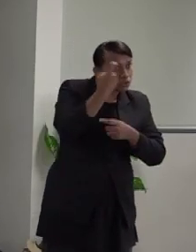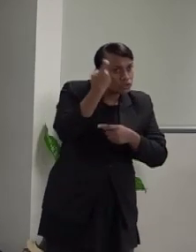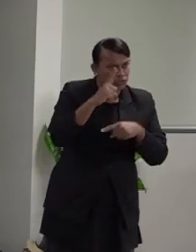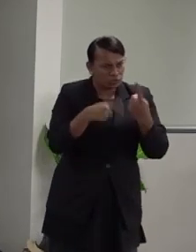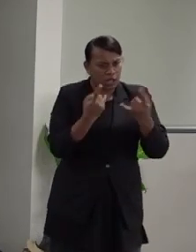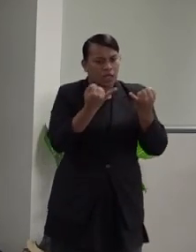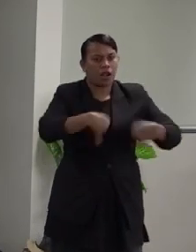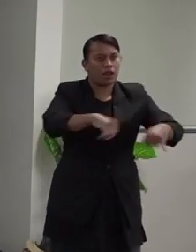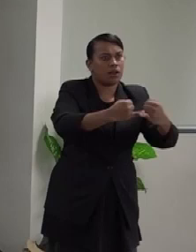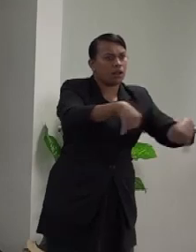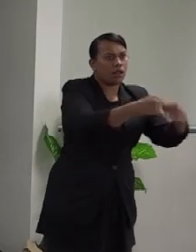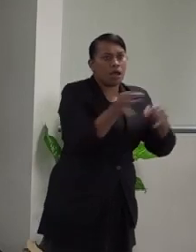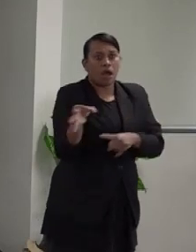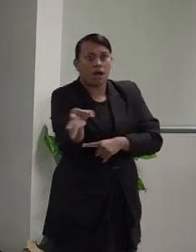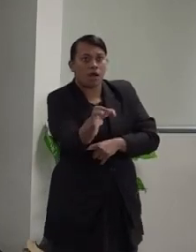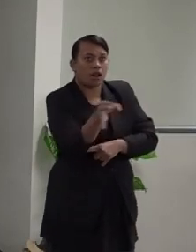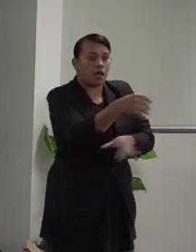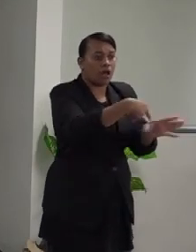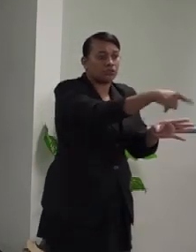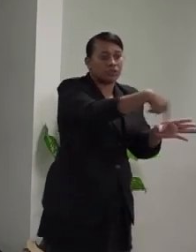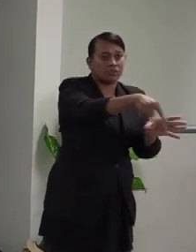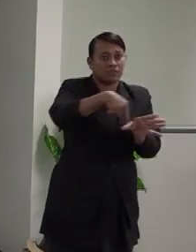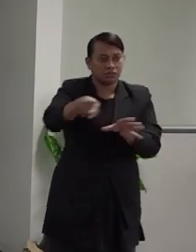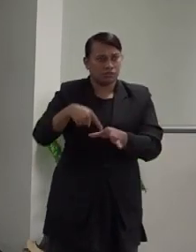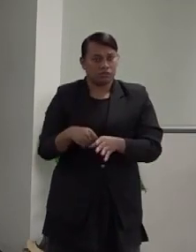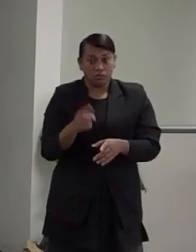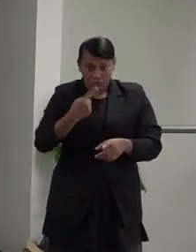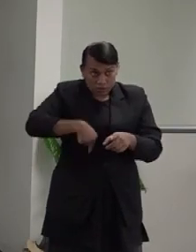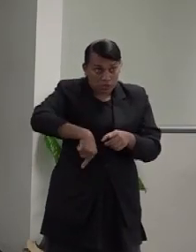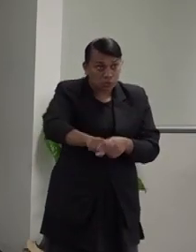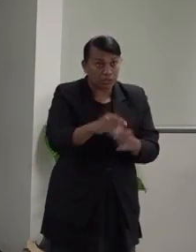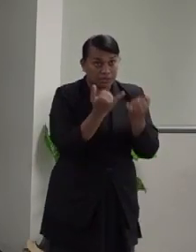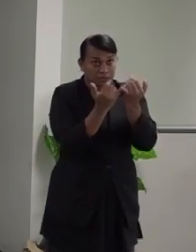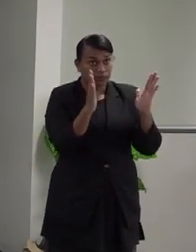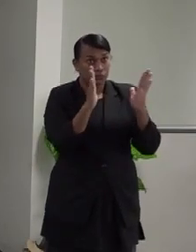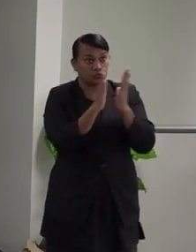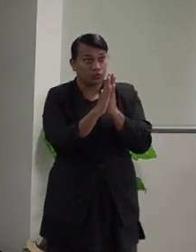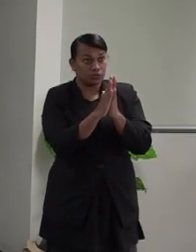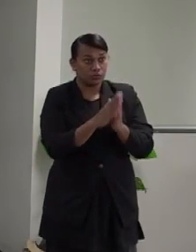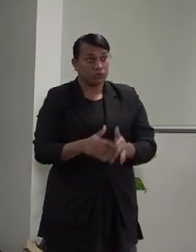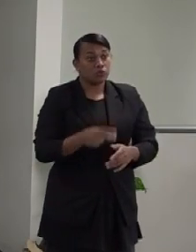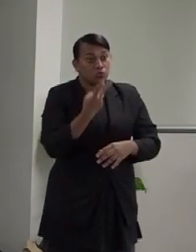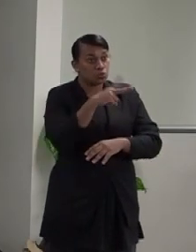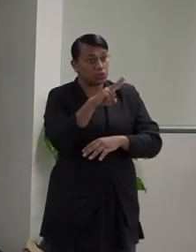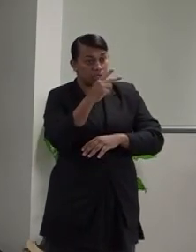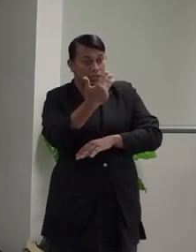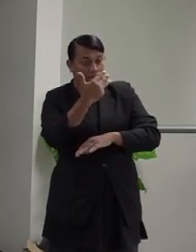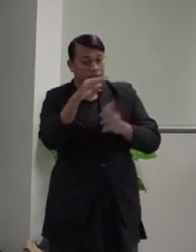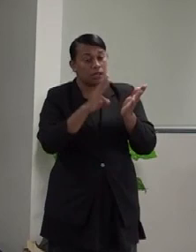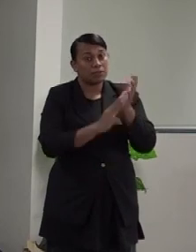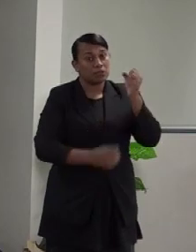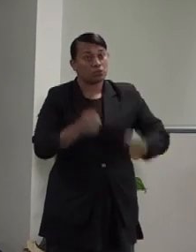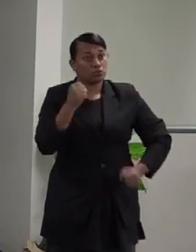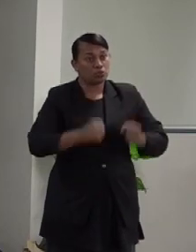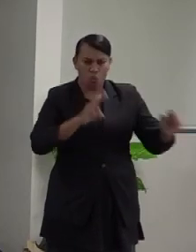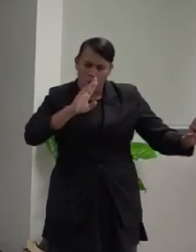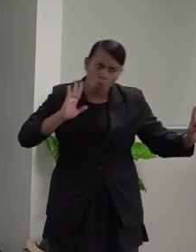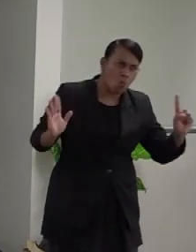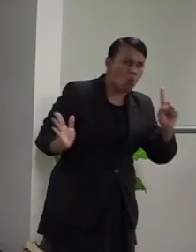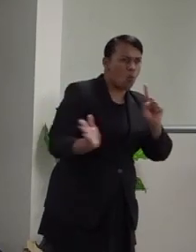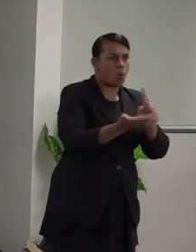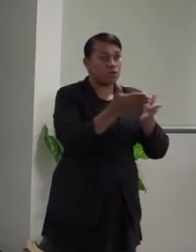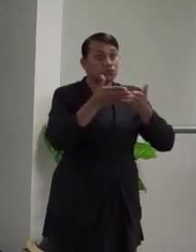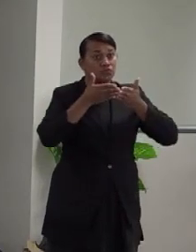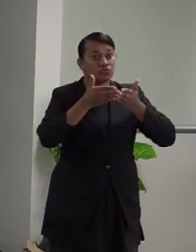communities. Ladies and gentlemen, from this Sunday, the 29th of March, all passenger travel to our outer